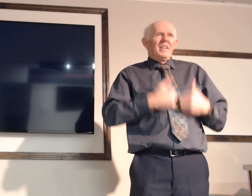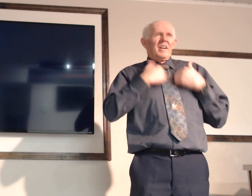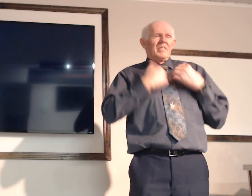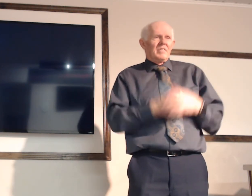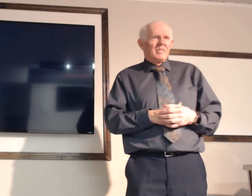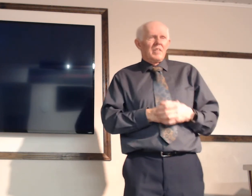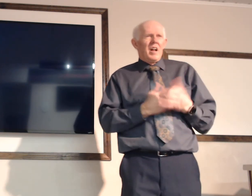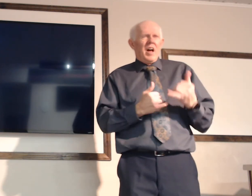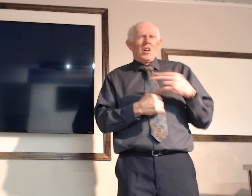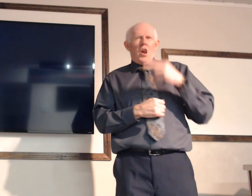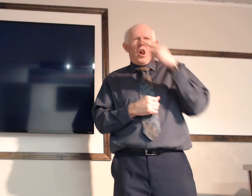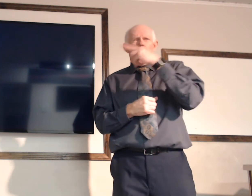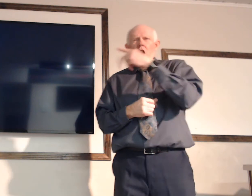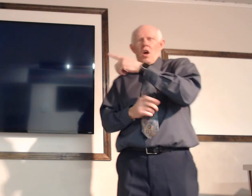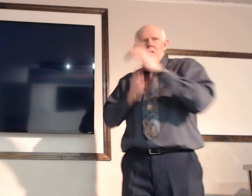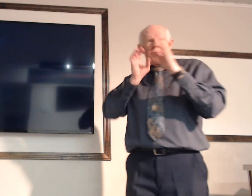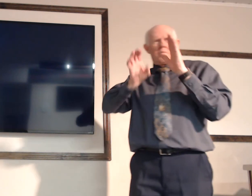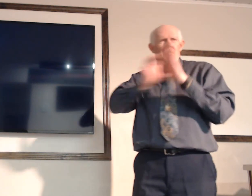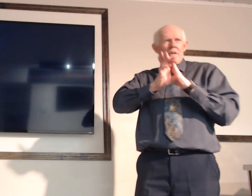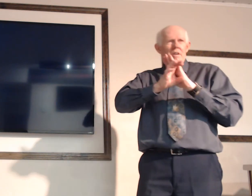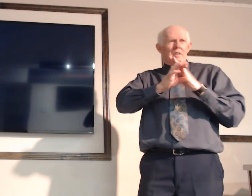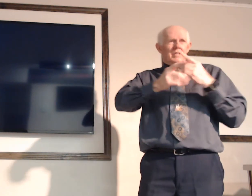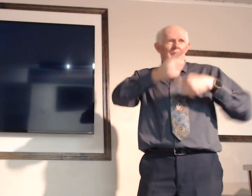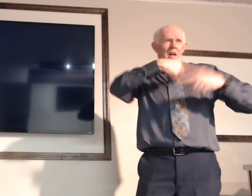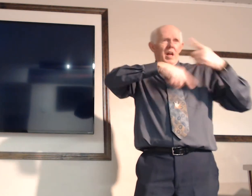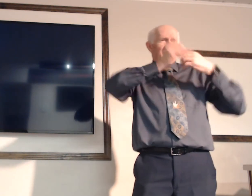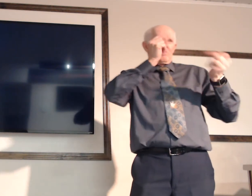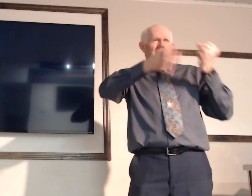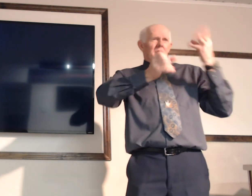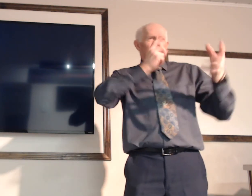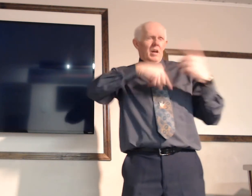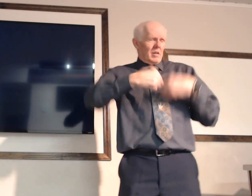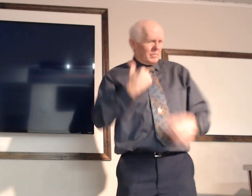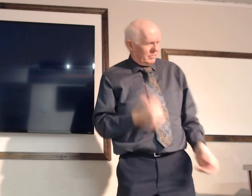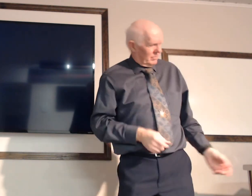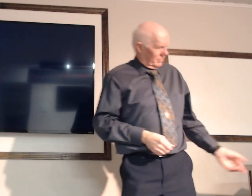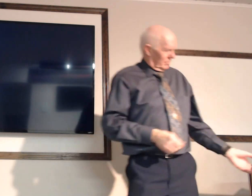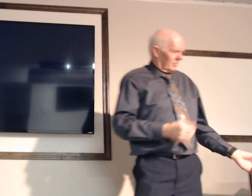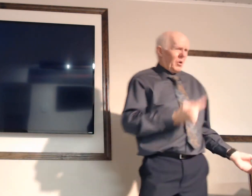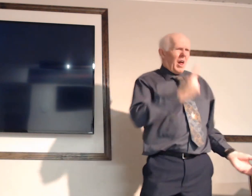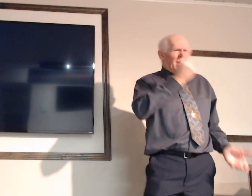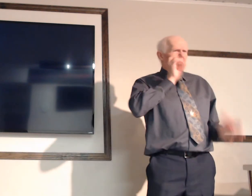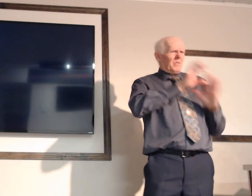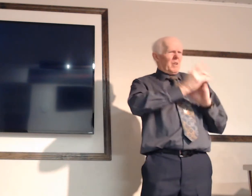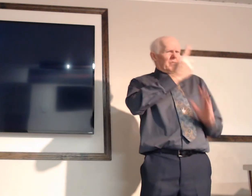word in life. I'm going to show pictures and signs.